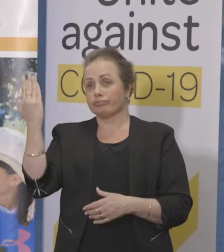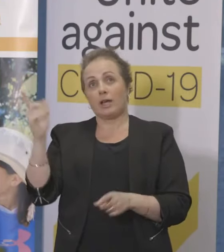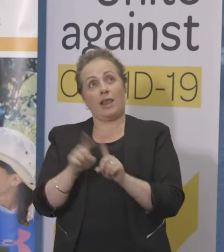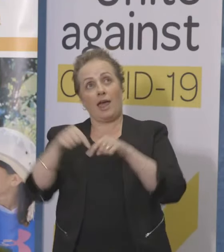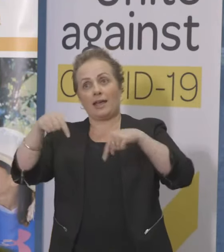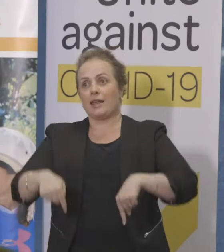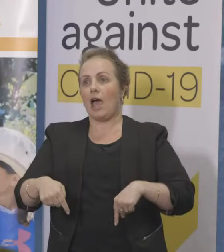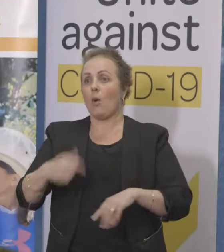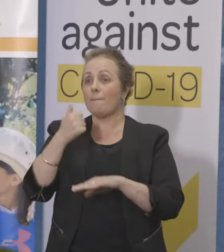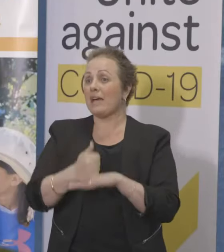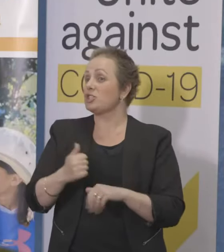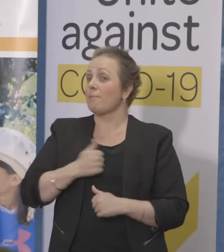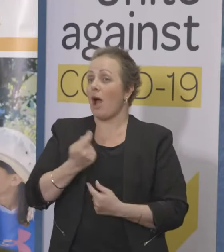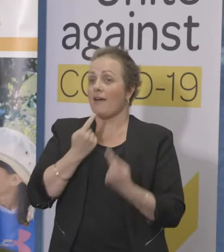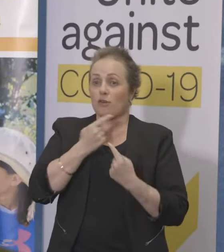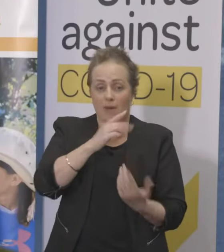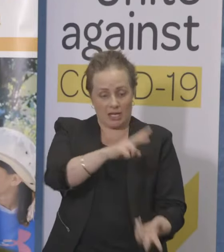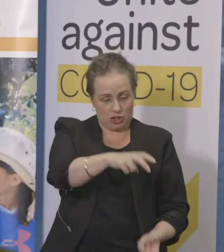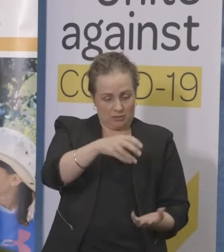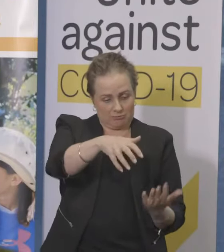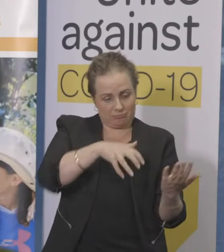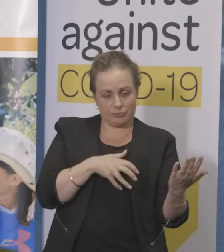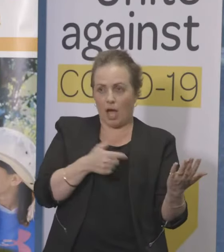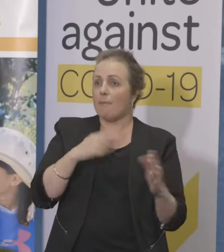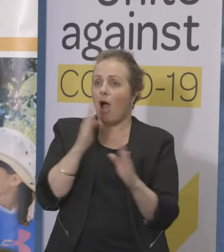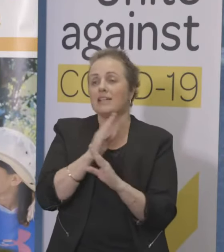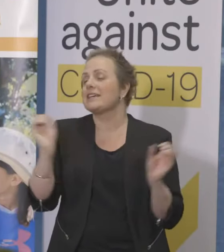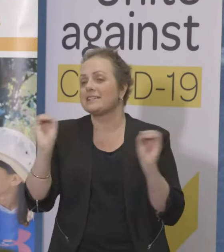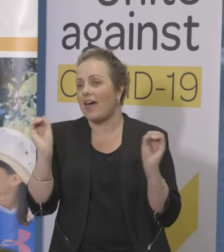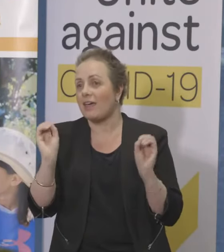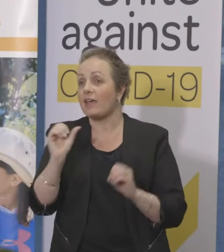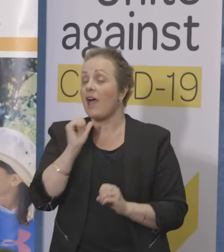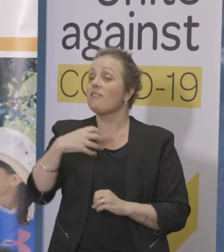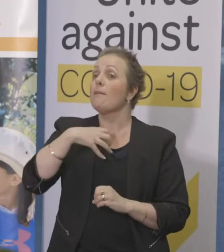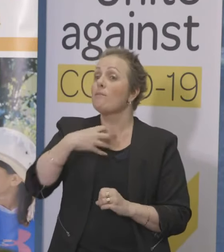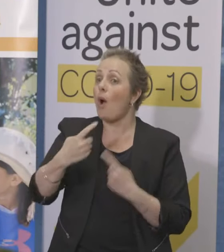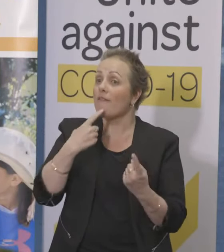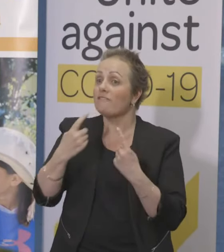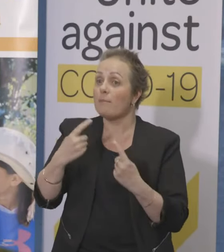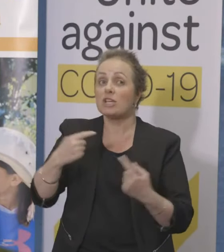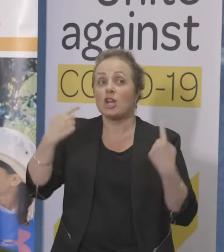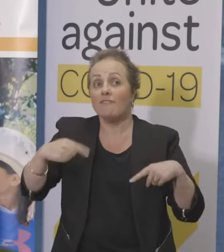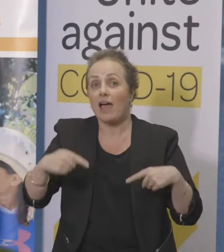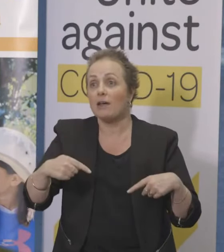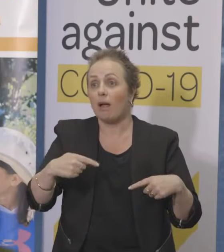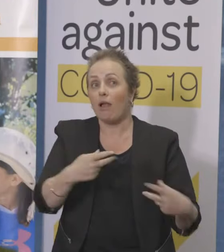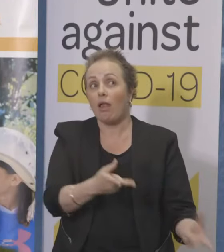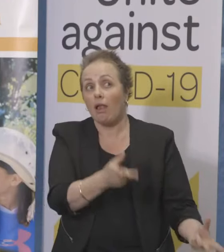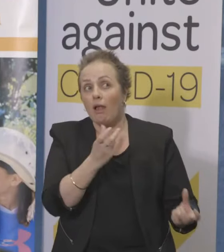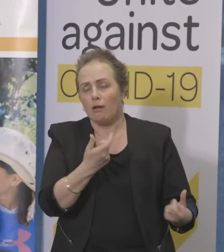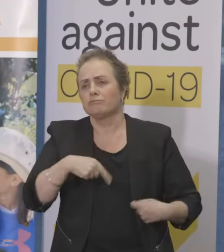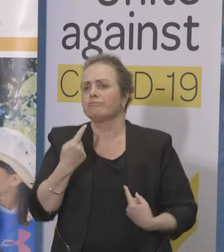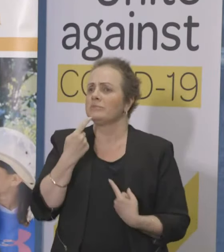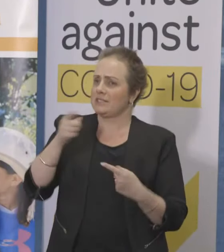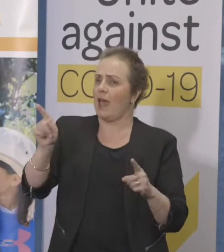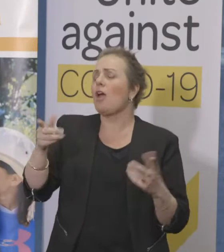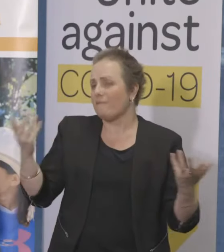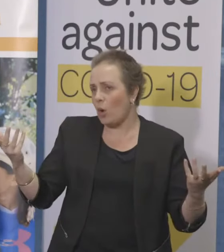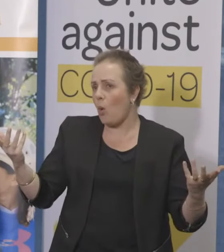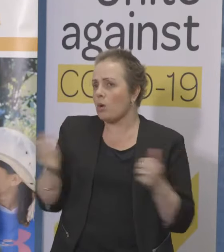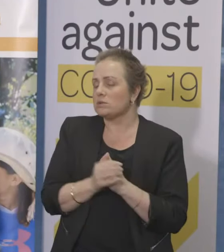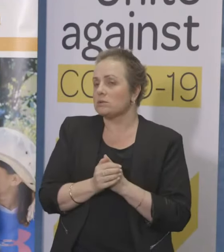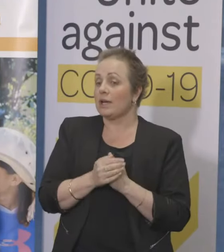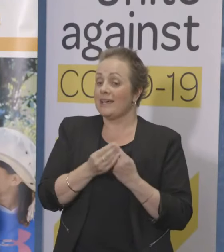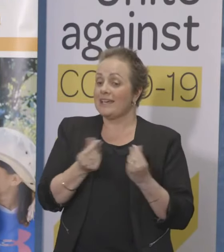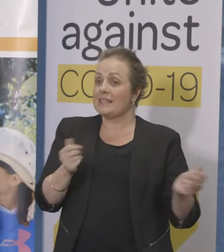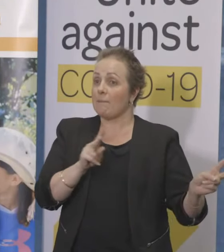all the information I have. I'm not hiding anything. If more information becomes available, of course I share that. If there are issues, and some of those